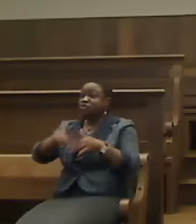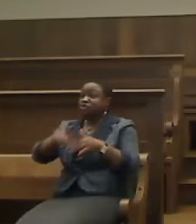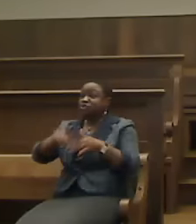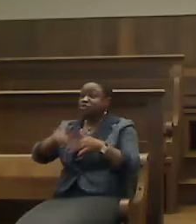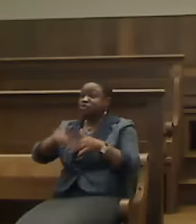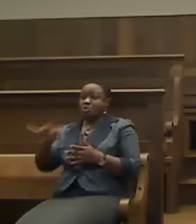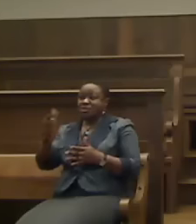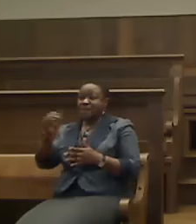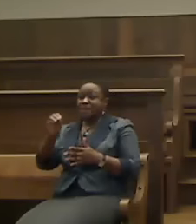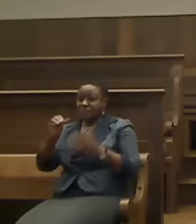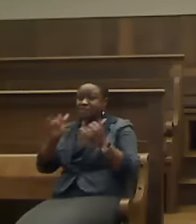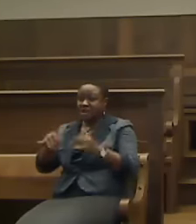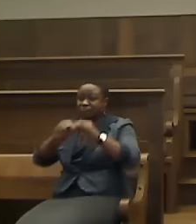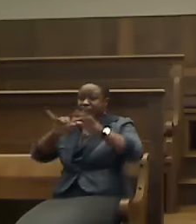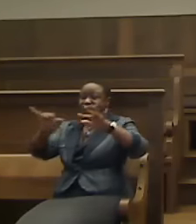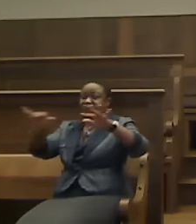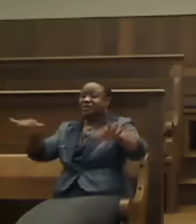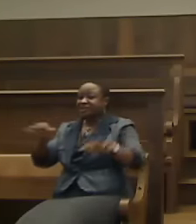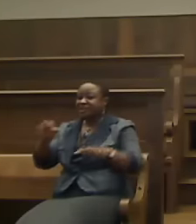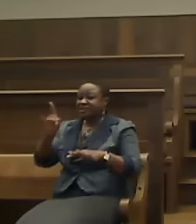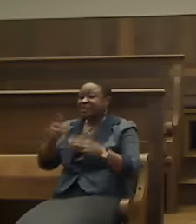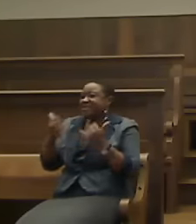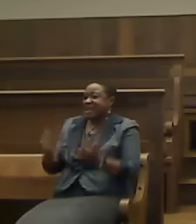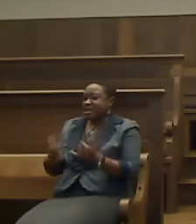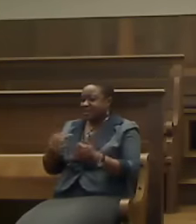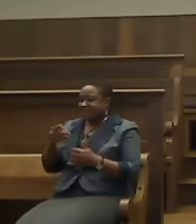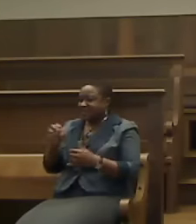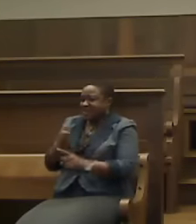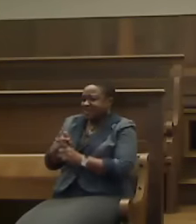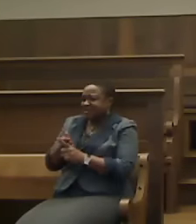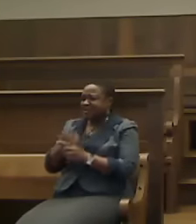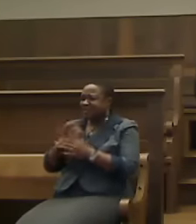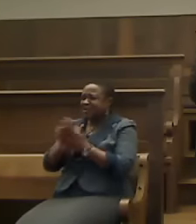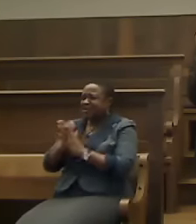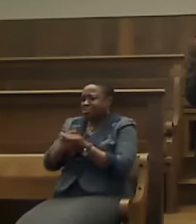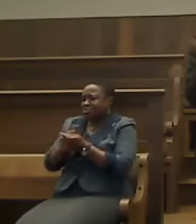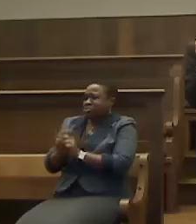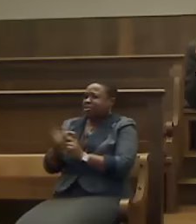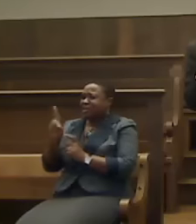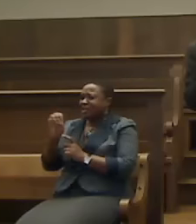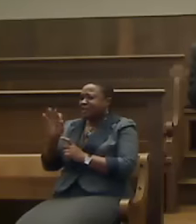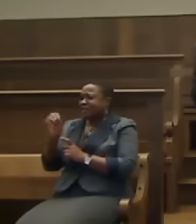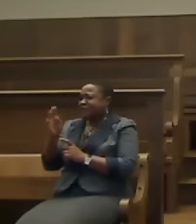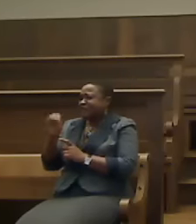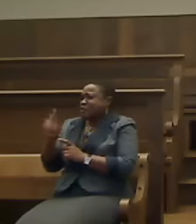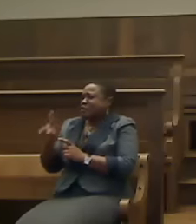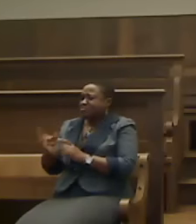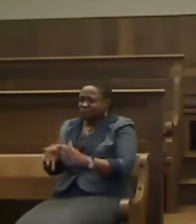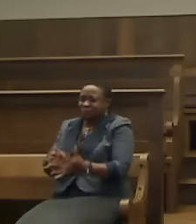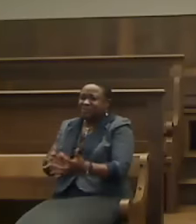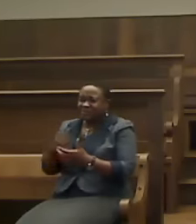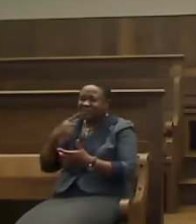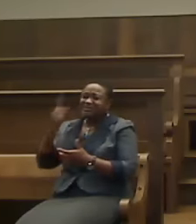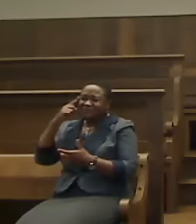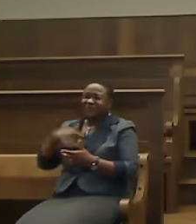into the diets changed the... so it was deformed placentas. This was sent by a birthing clinic. And they believe it was